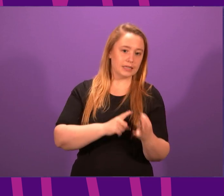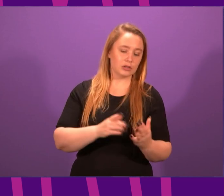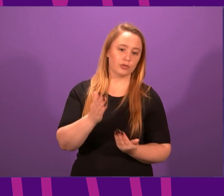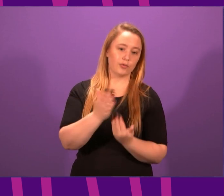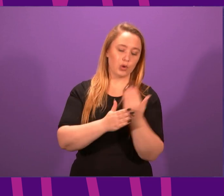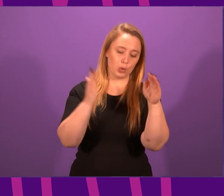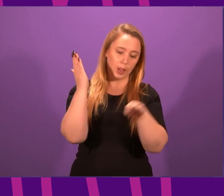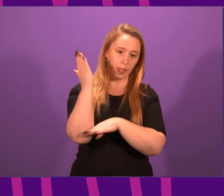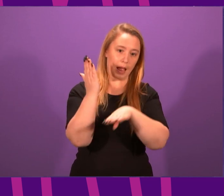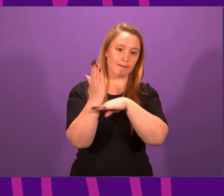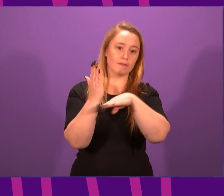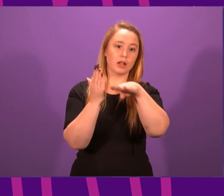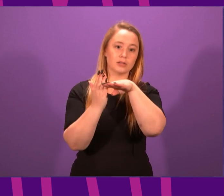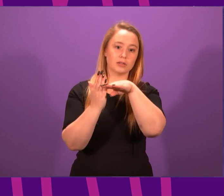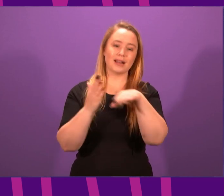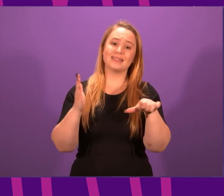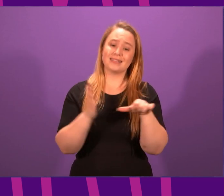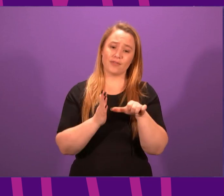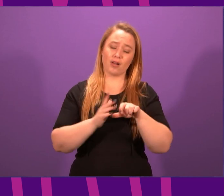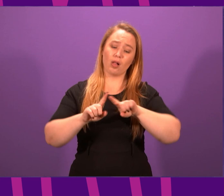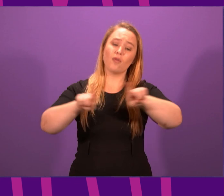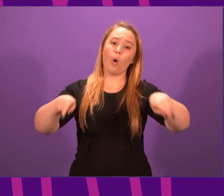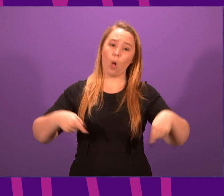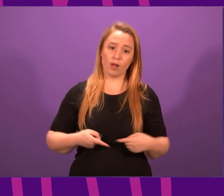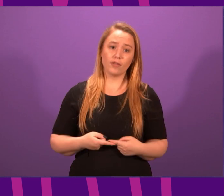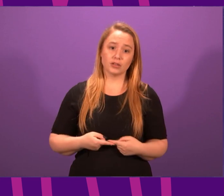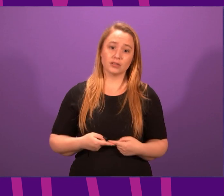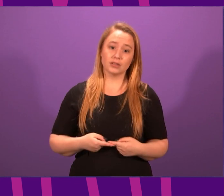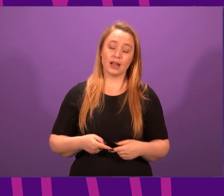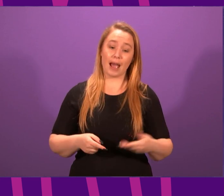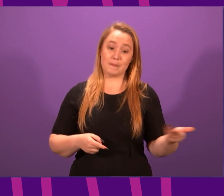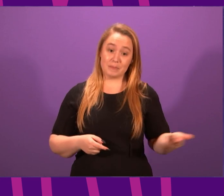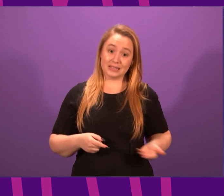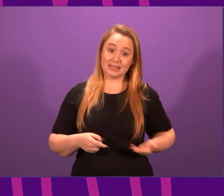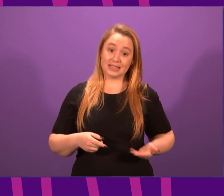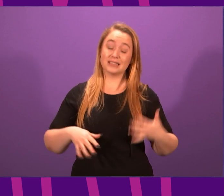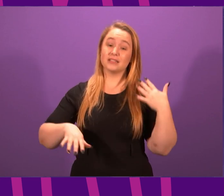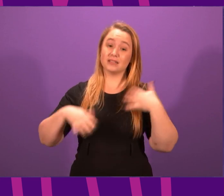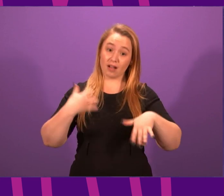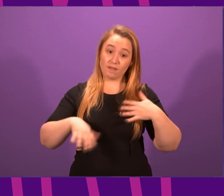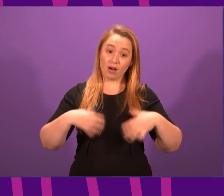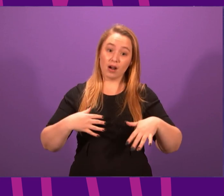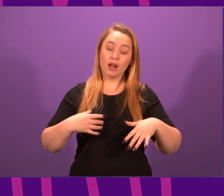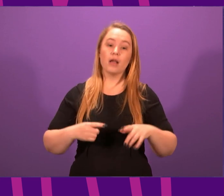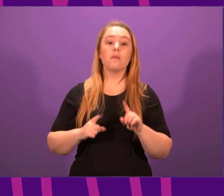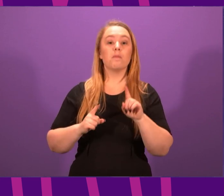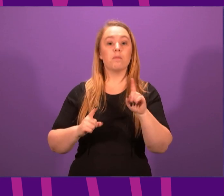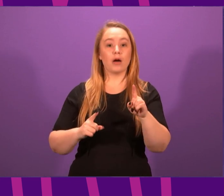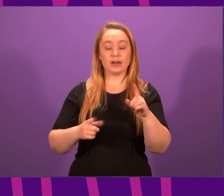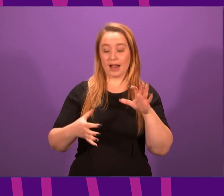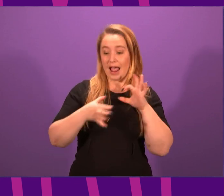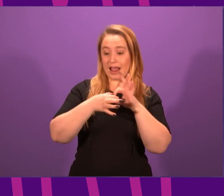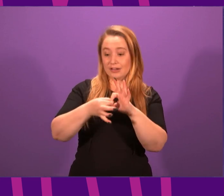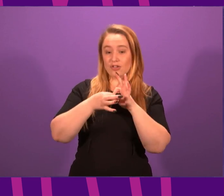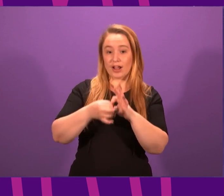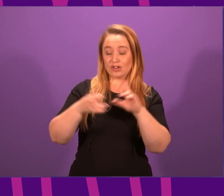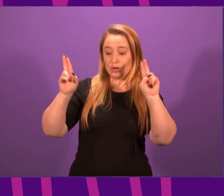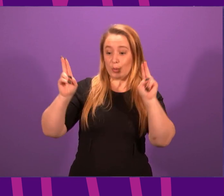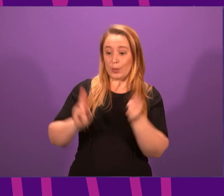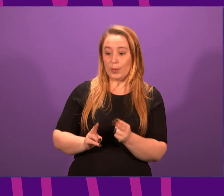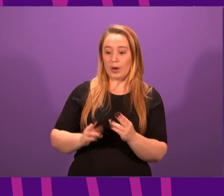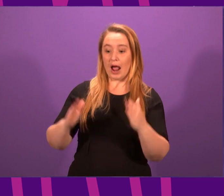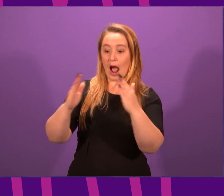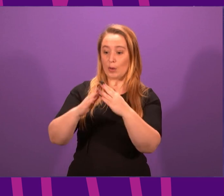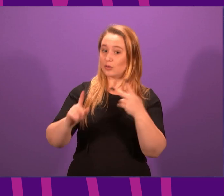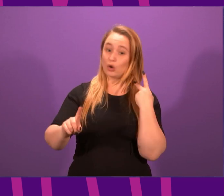levels, because while this is difficult for all of us and it is difficult for many businesses, it is by reducing our interactions with people in other